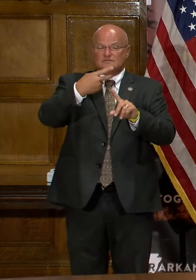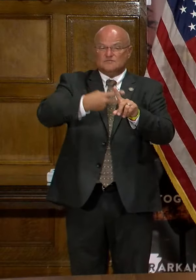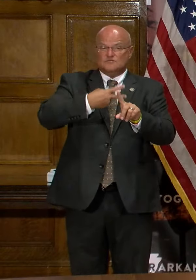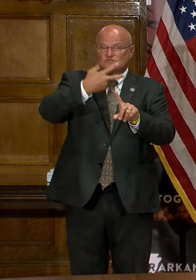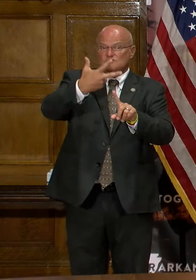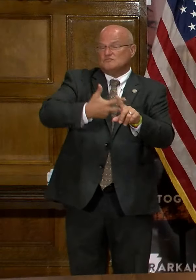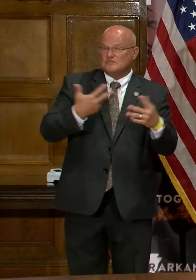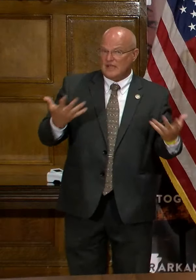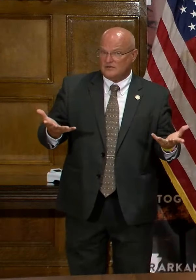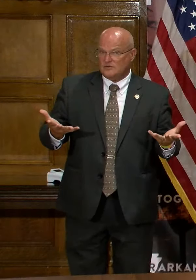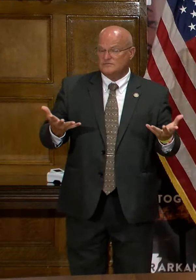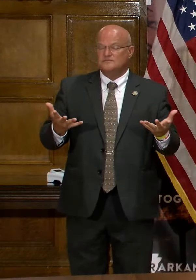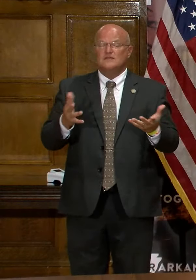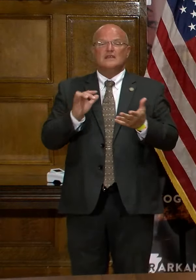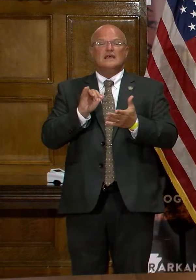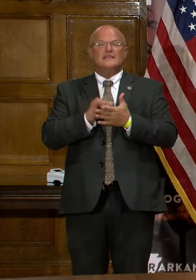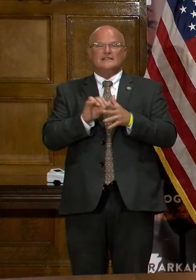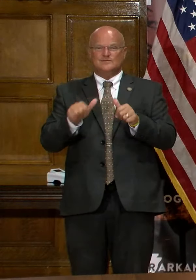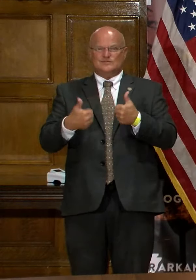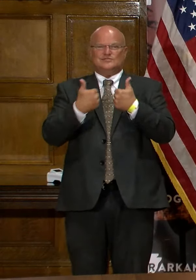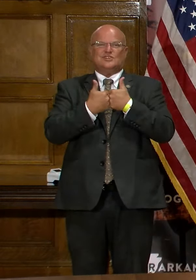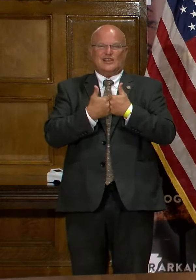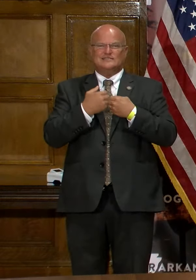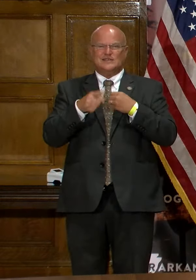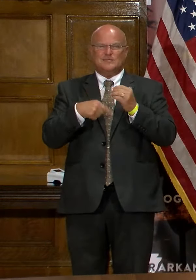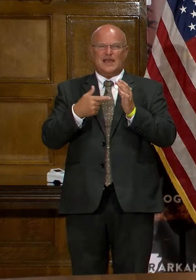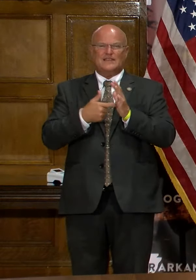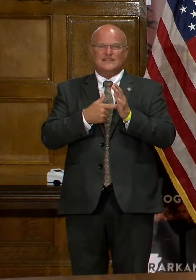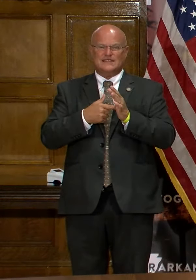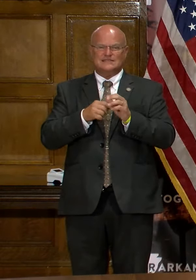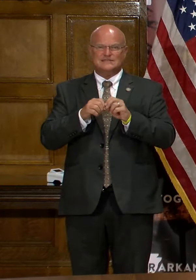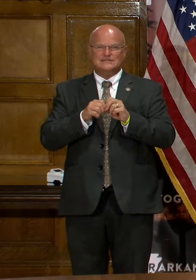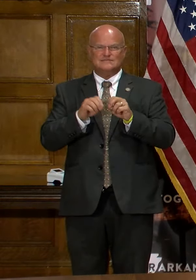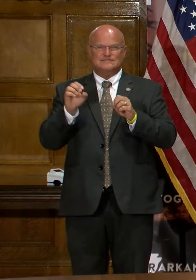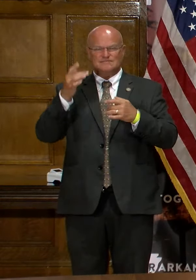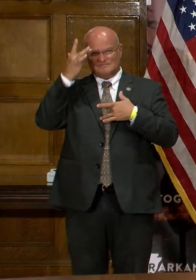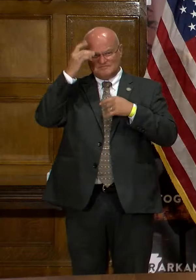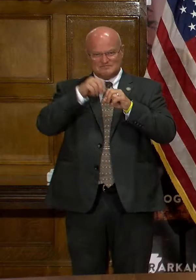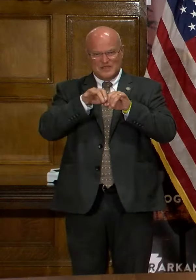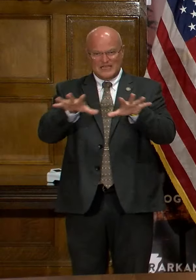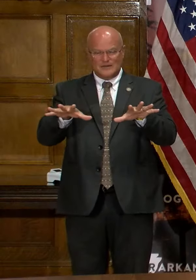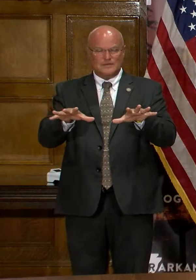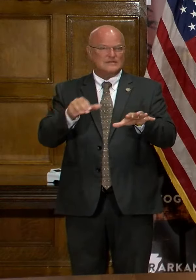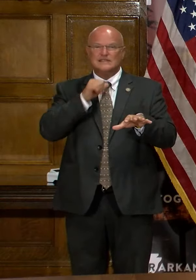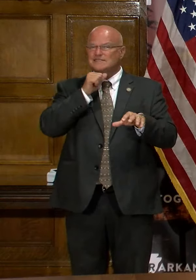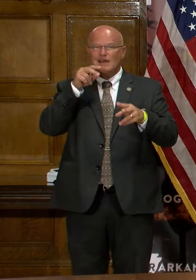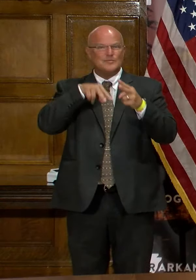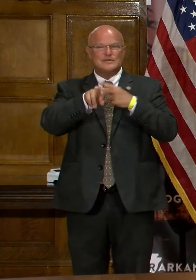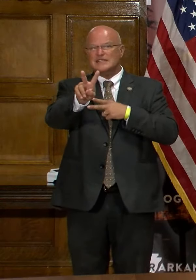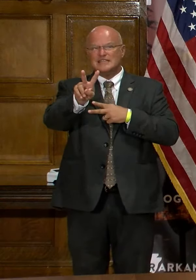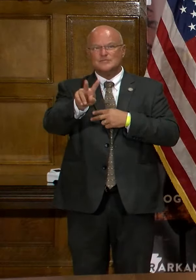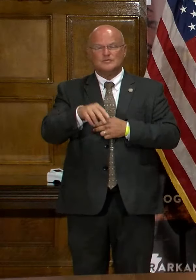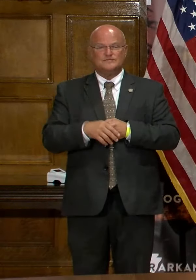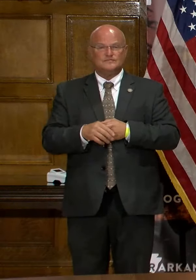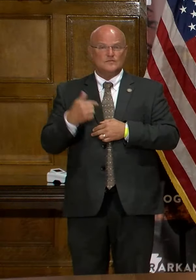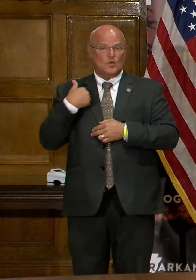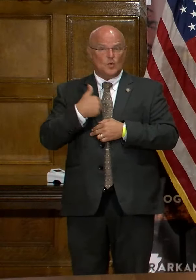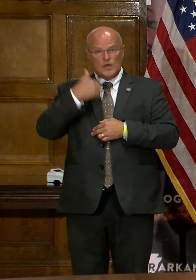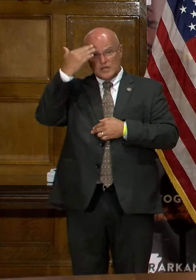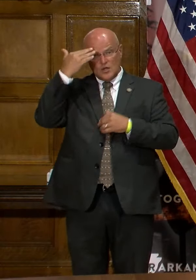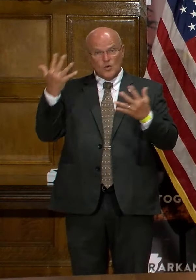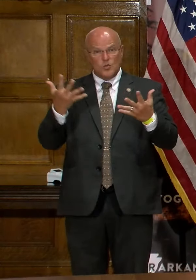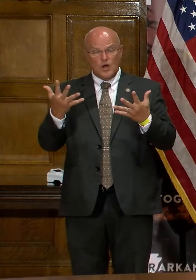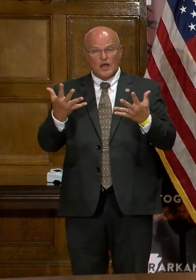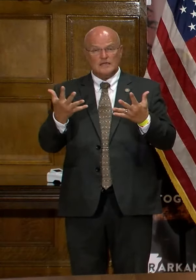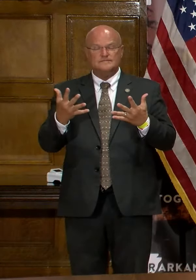months. That's what's challenging about this pandemic, is it is unpredictable. All we know is that we